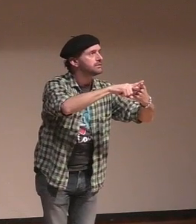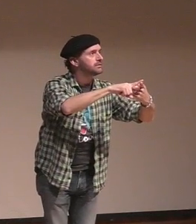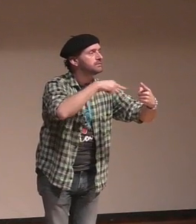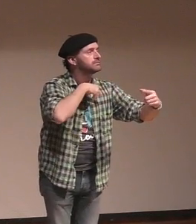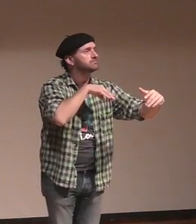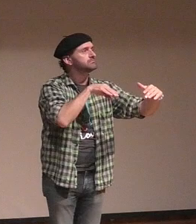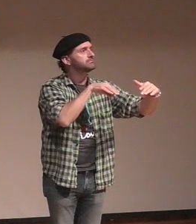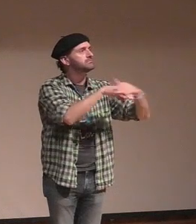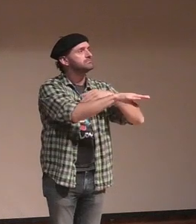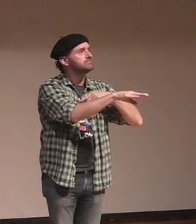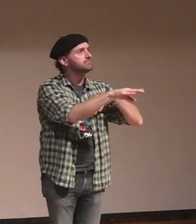until